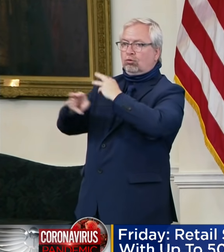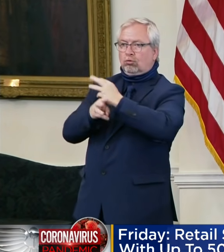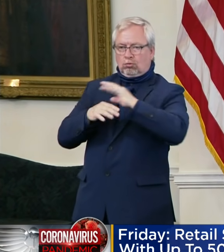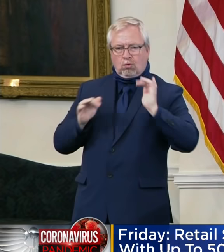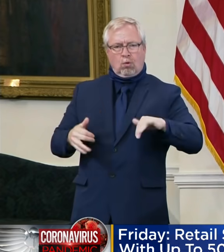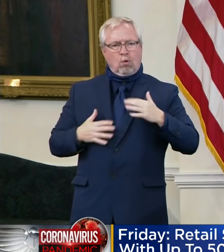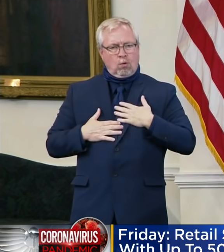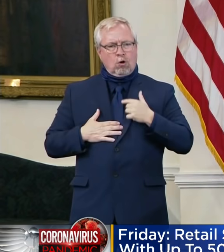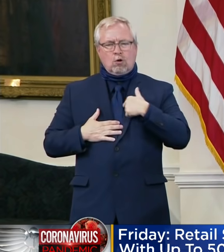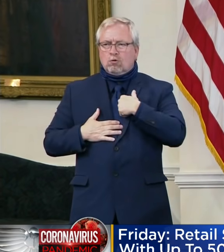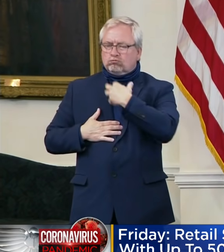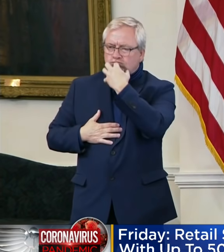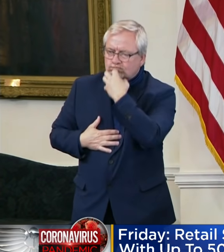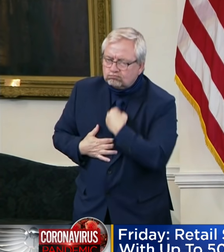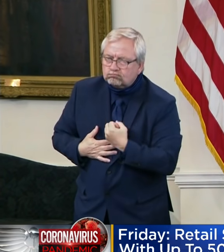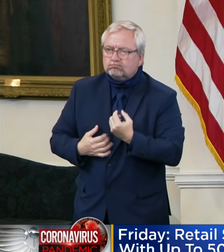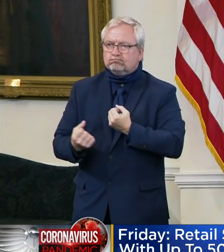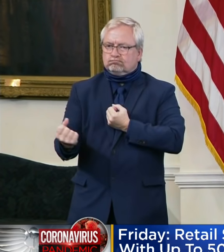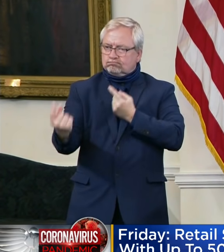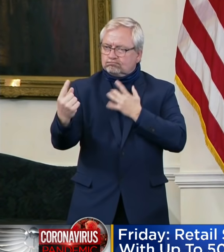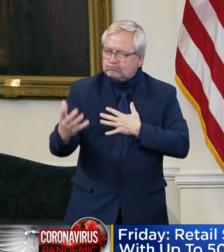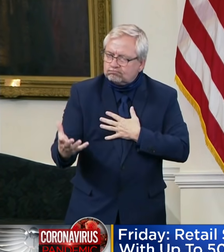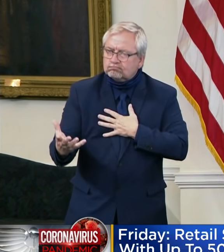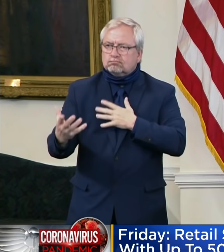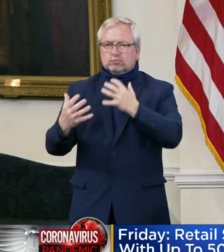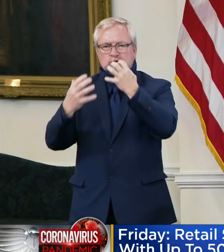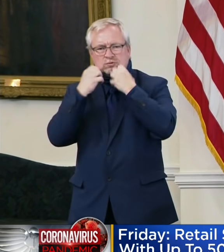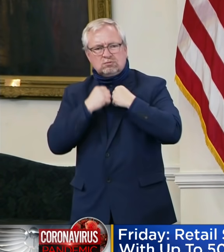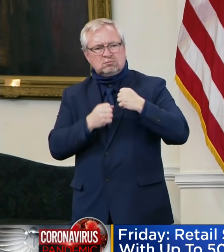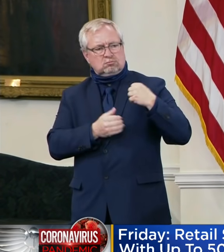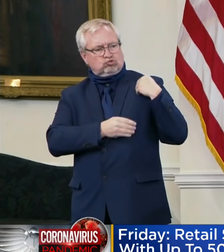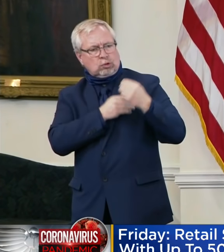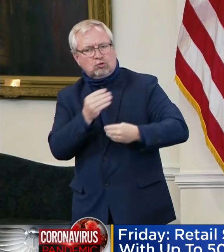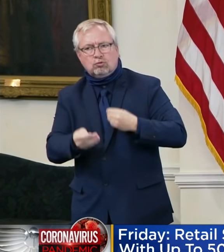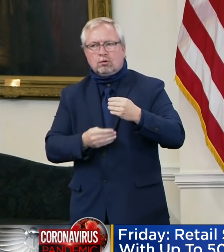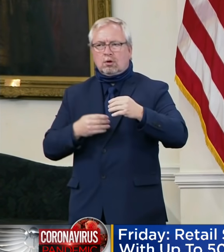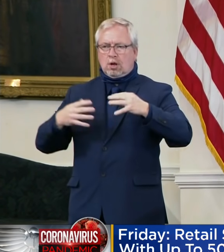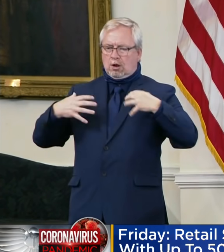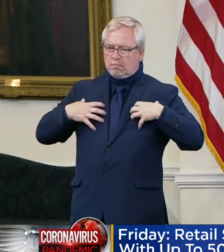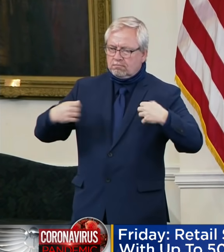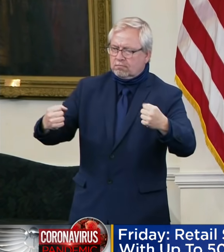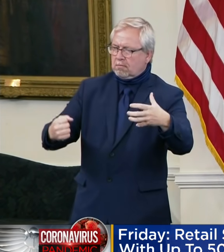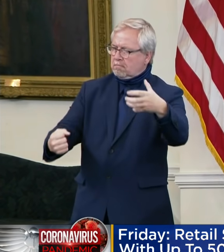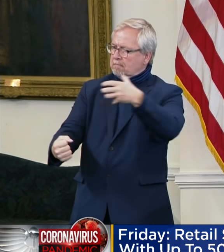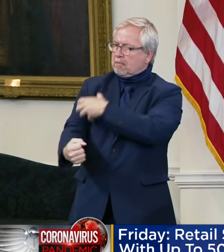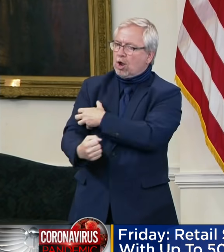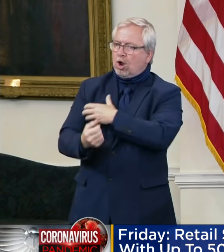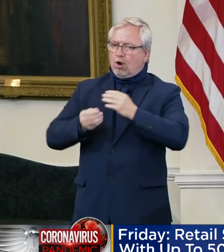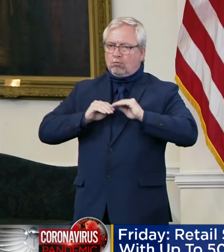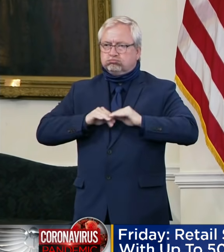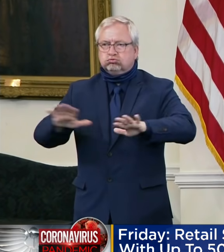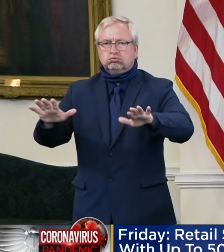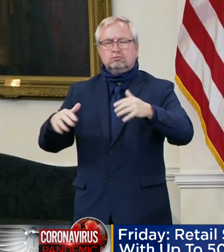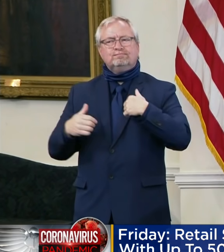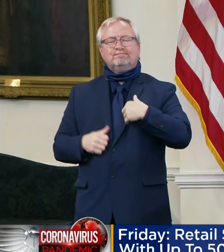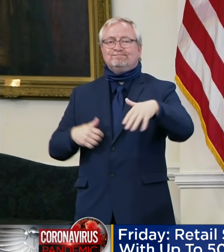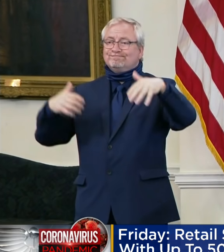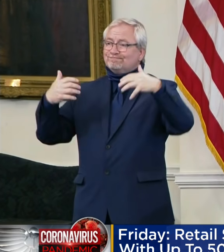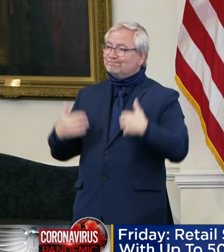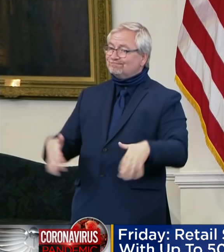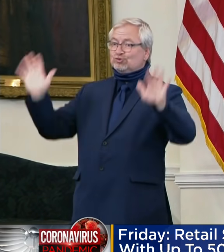strength. We still have miles to go on this road, but we are